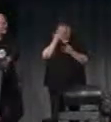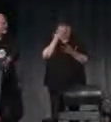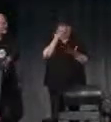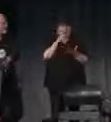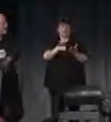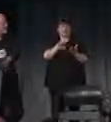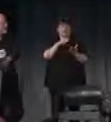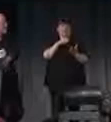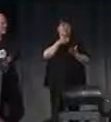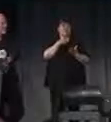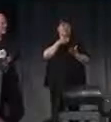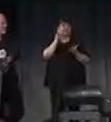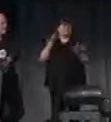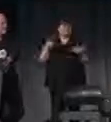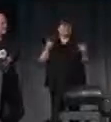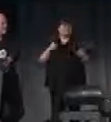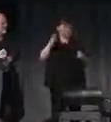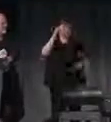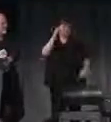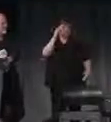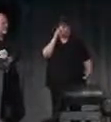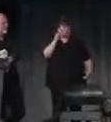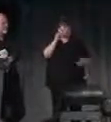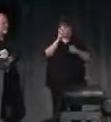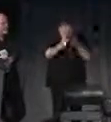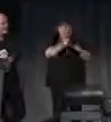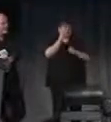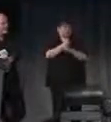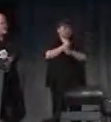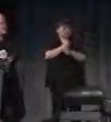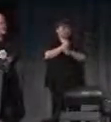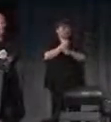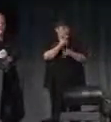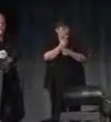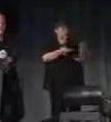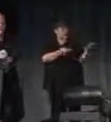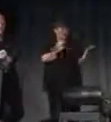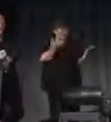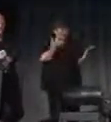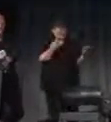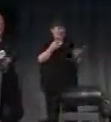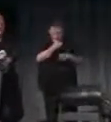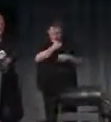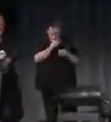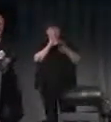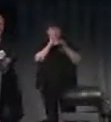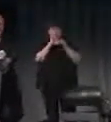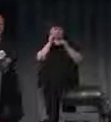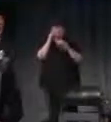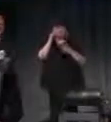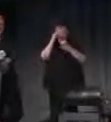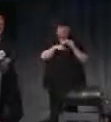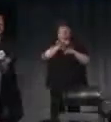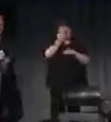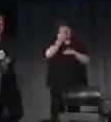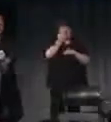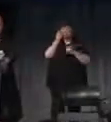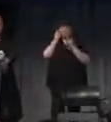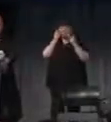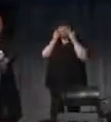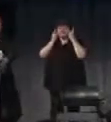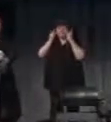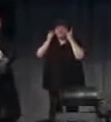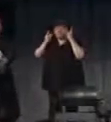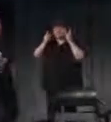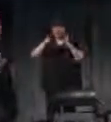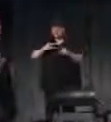a voice we haven't heard in 20 years. Oh, and there was mention yesterday about colors and visual